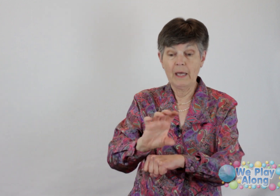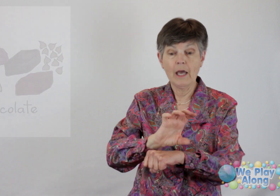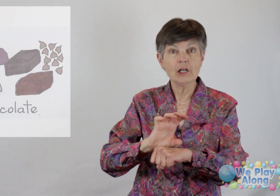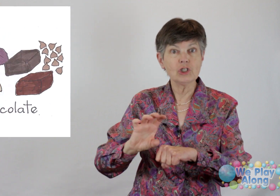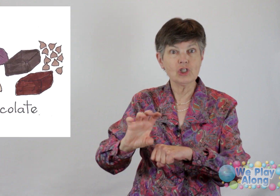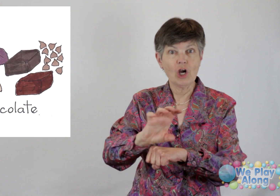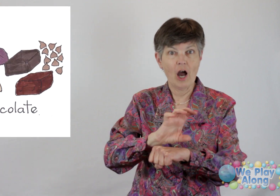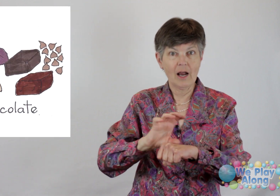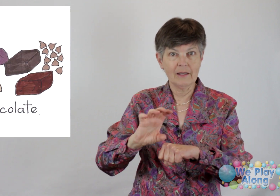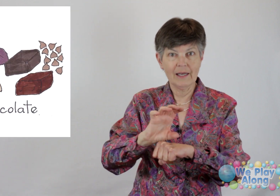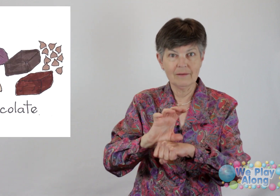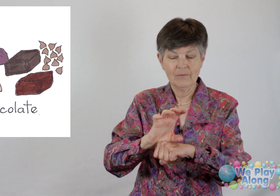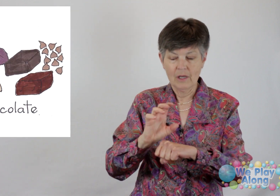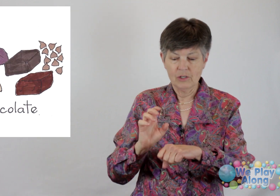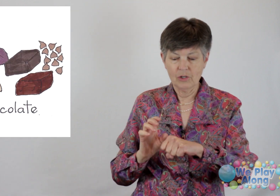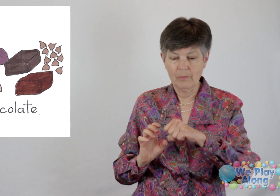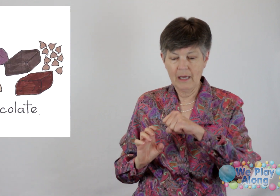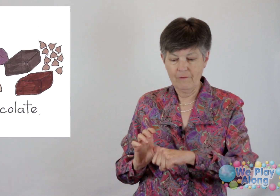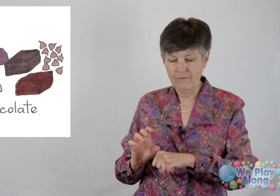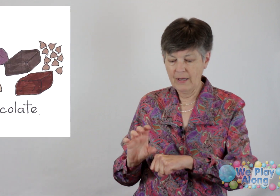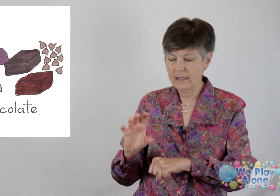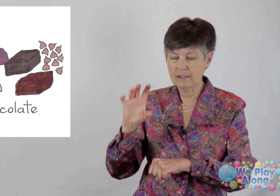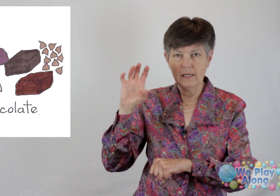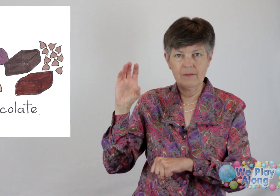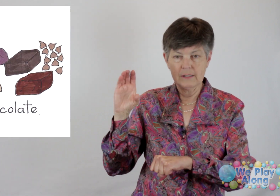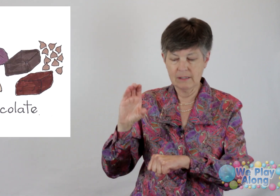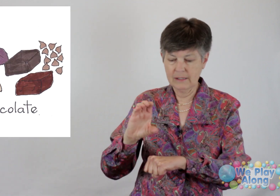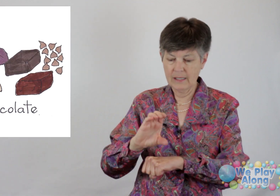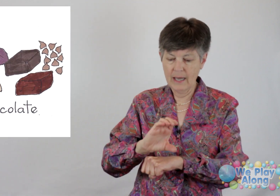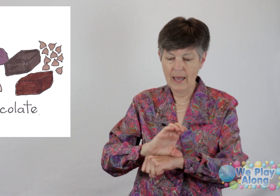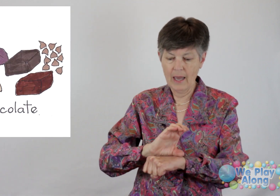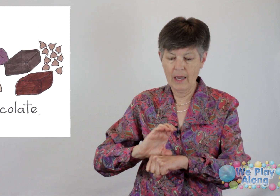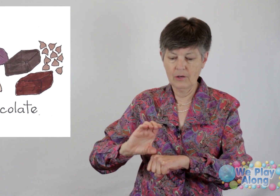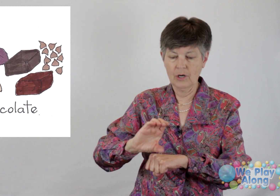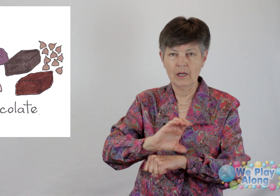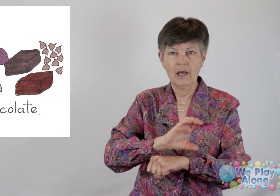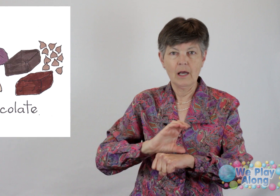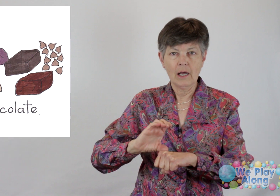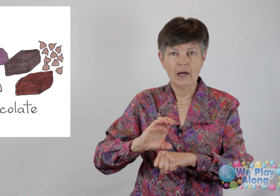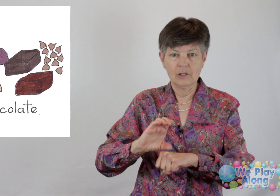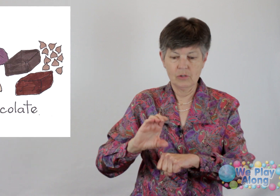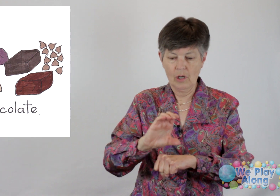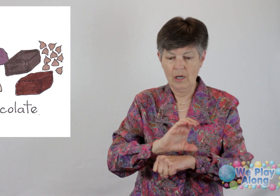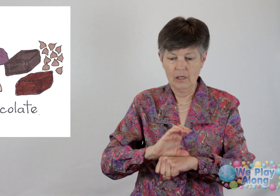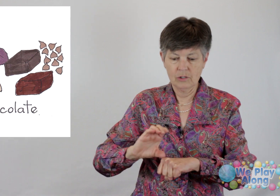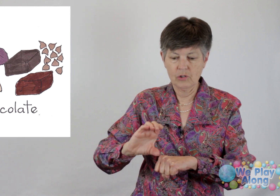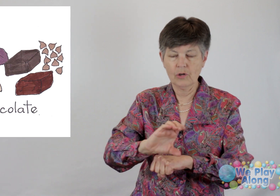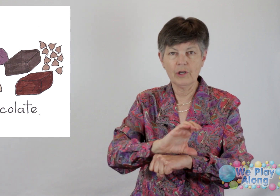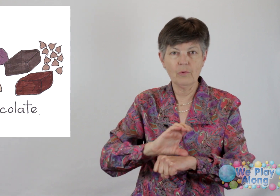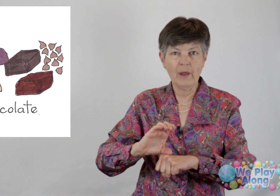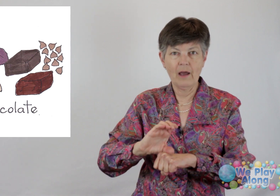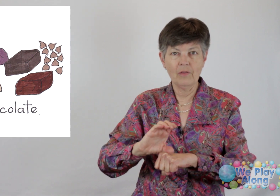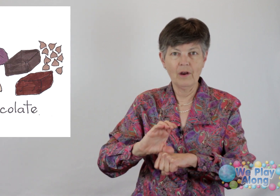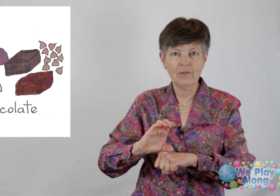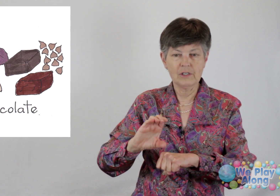be chocolate. So you make a fist, and this is a C hand. You're going to kind of circle it around there. This